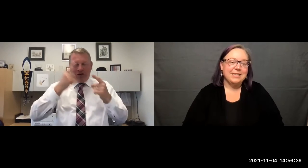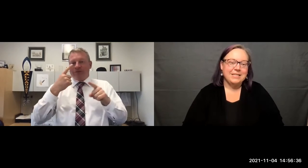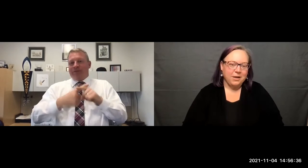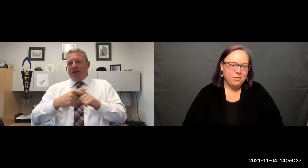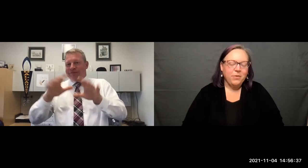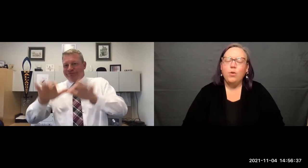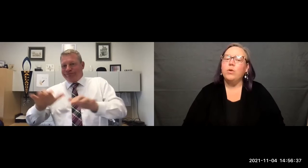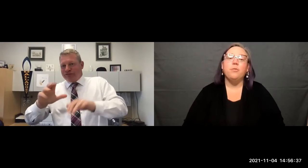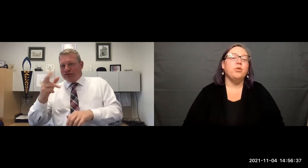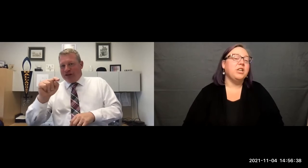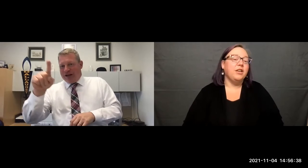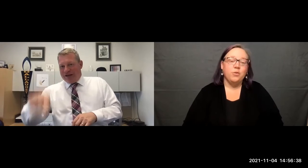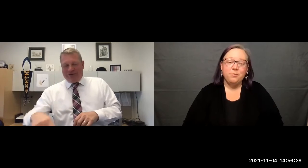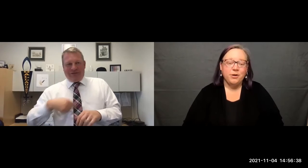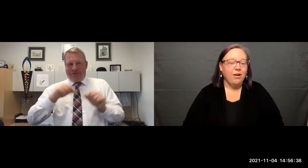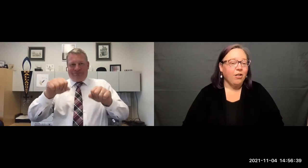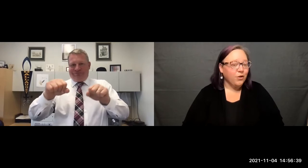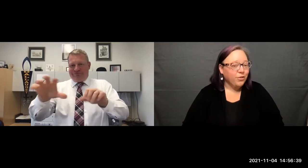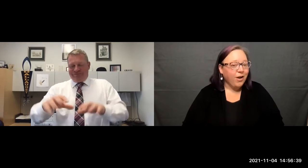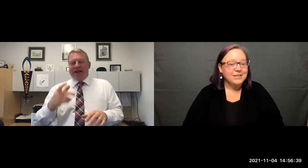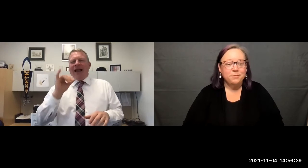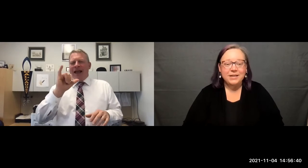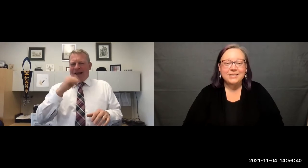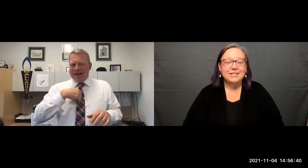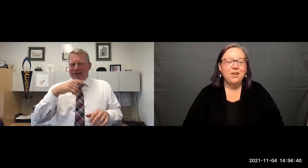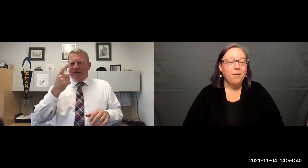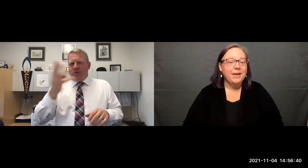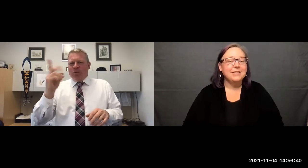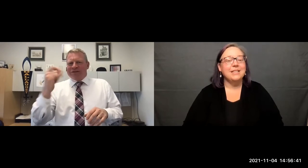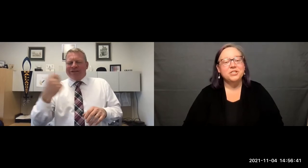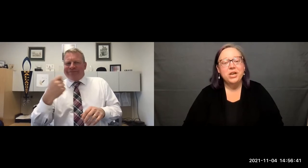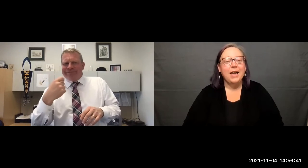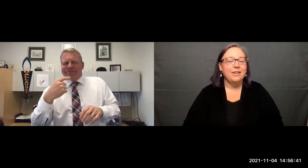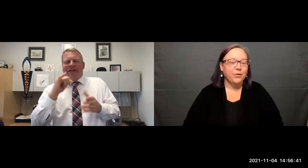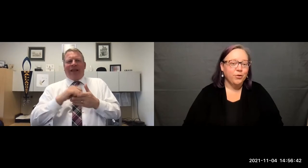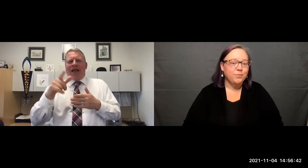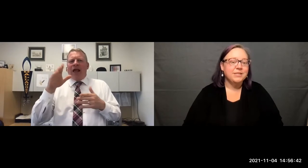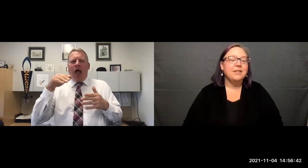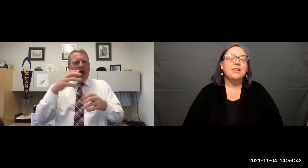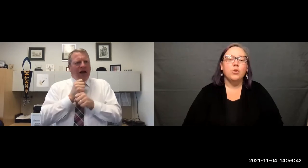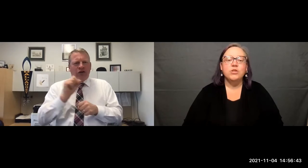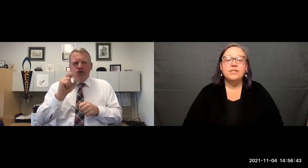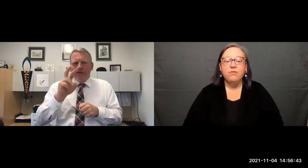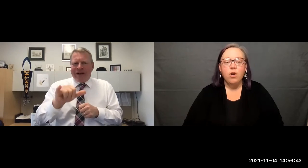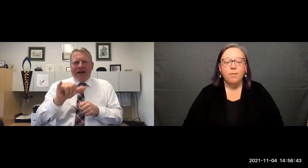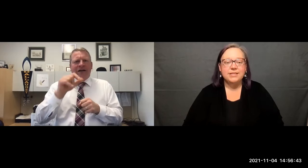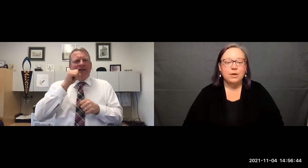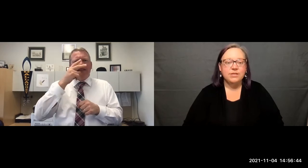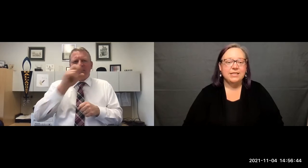step. We appreciate you inputting all of your thoughts, opinions, comments in the chat, in the groups. There were several comments that were sent to